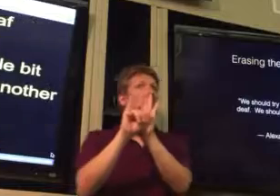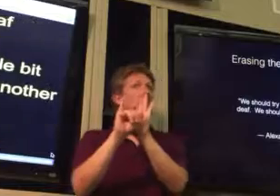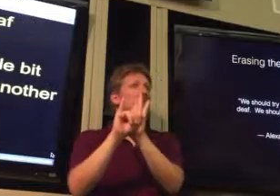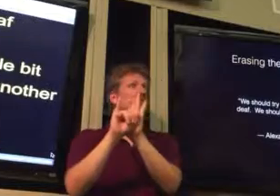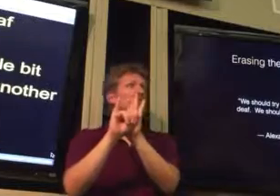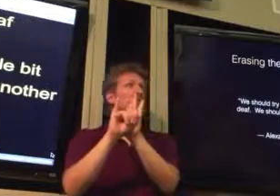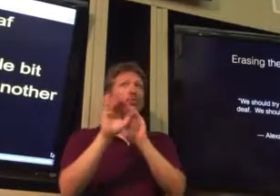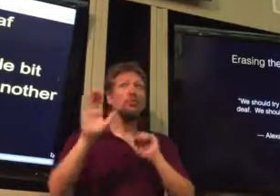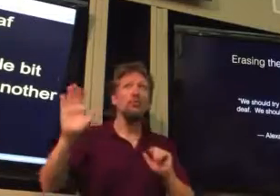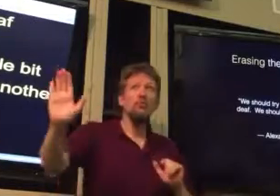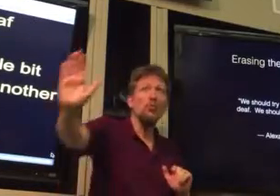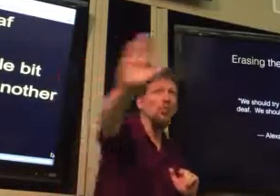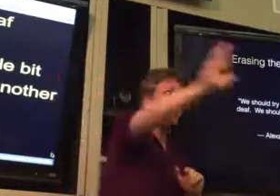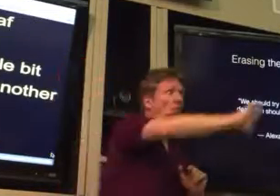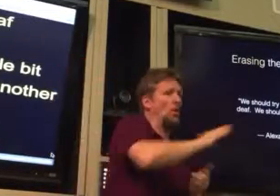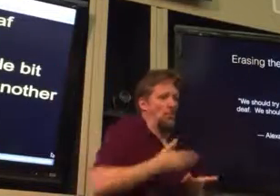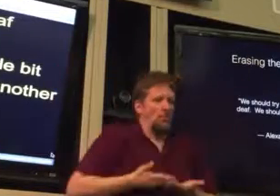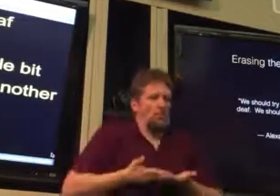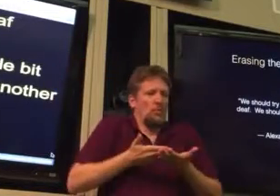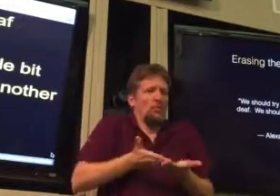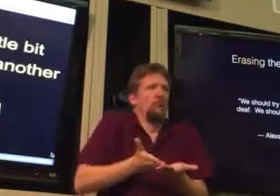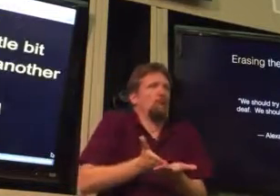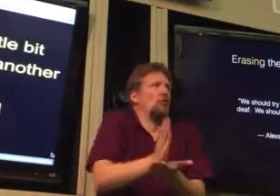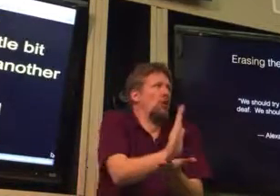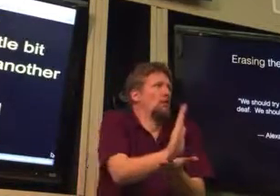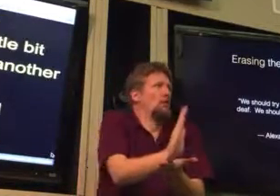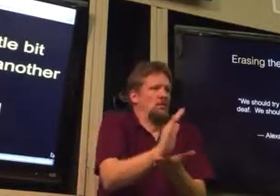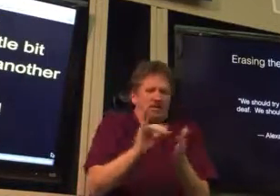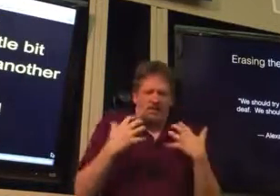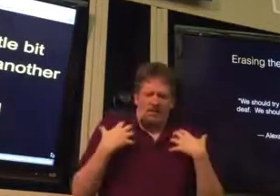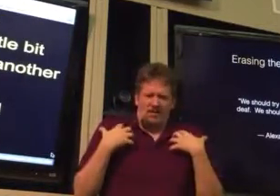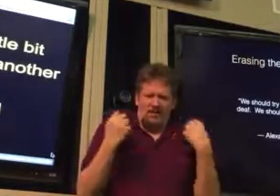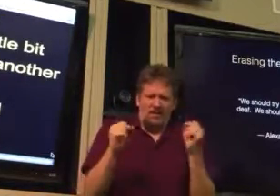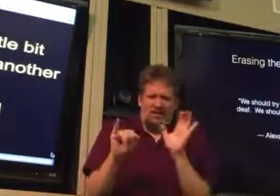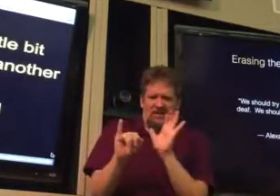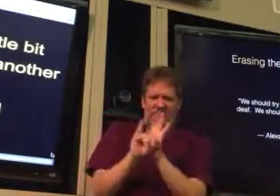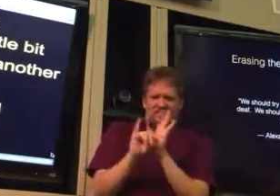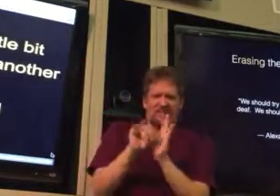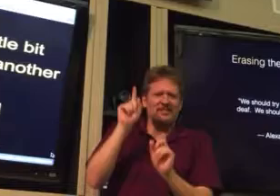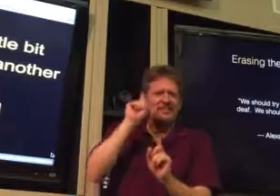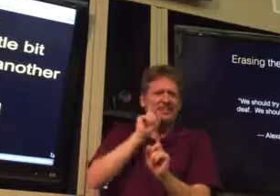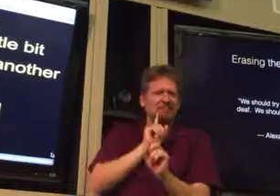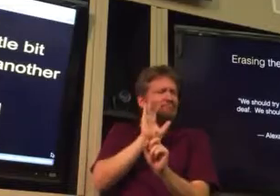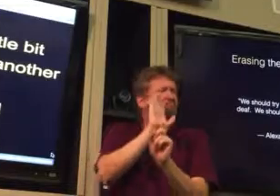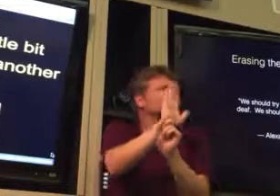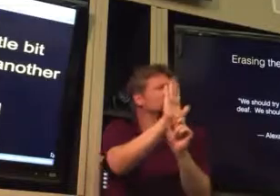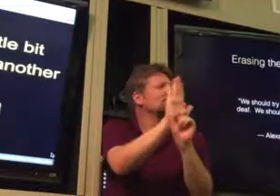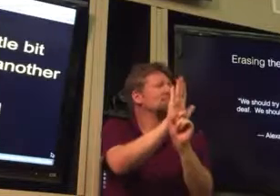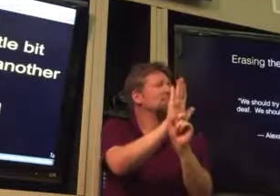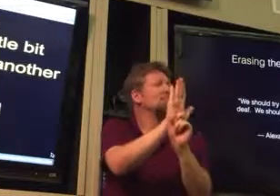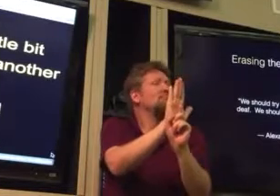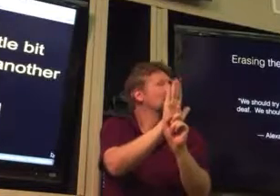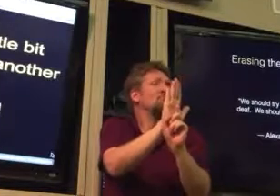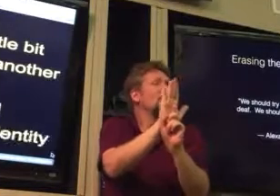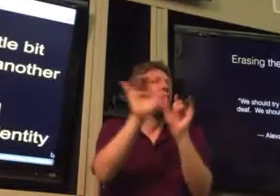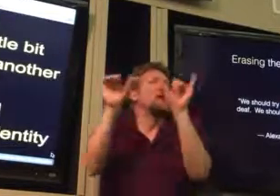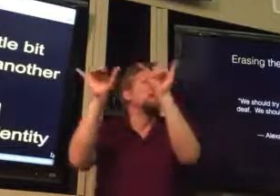this connects to identity, your birthright, a healthy identity to be a deaf